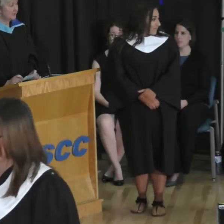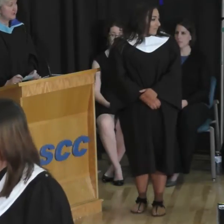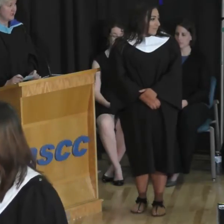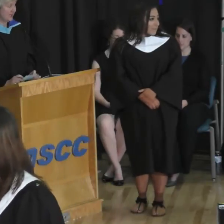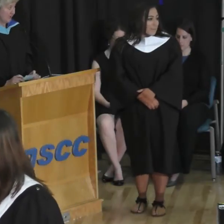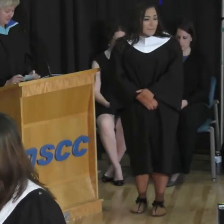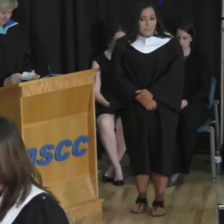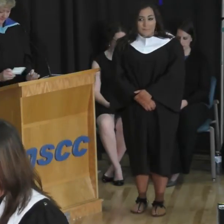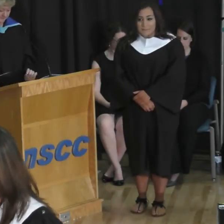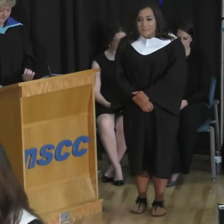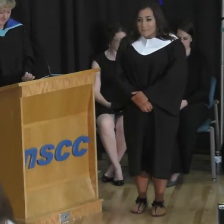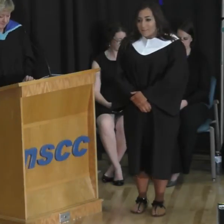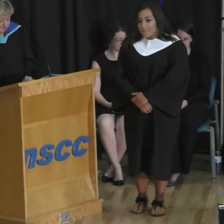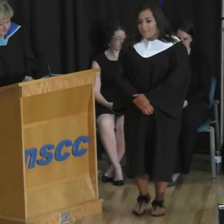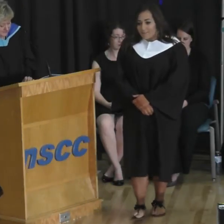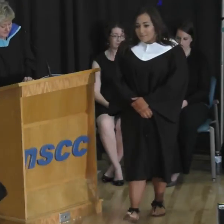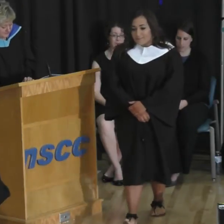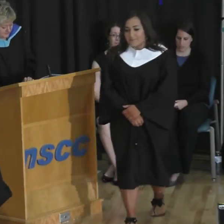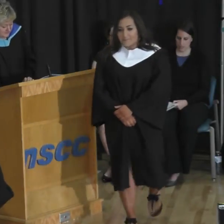Zana Tulani.